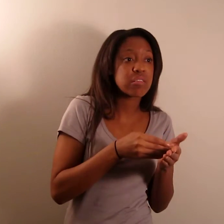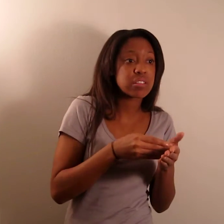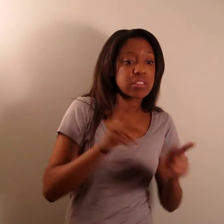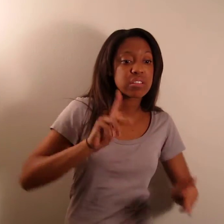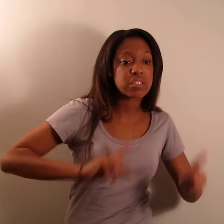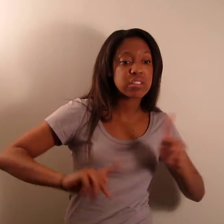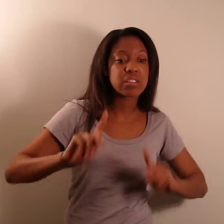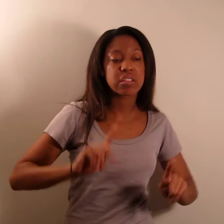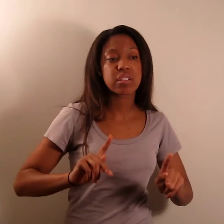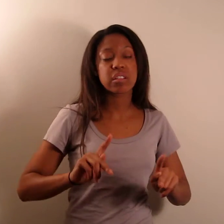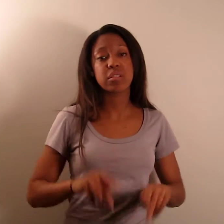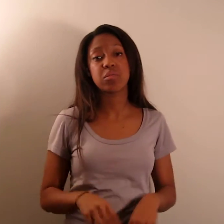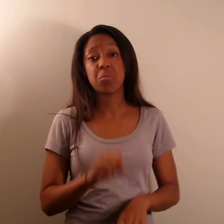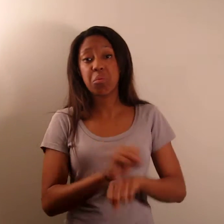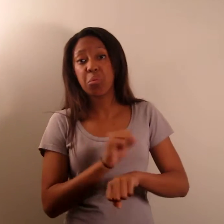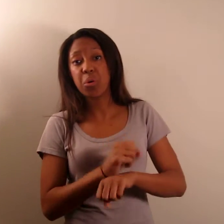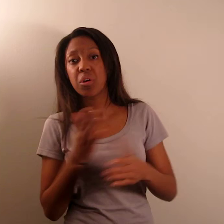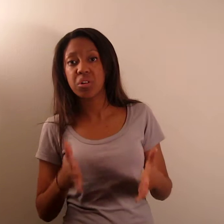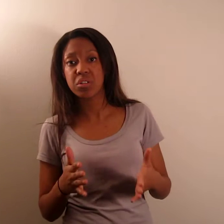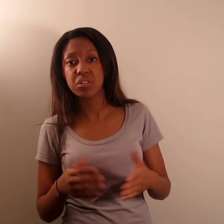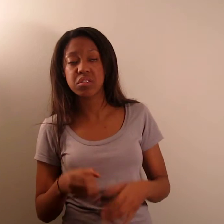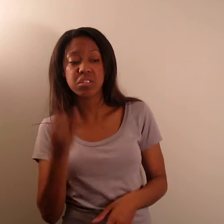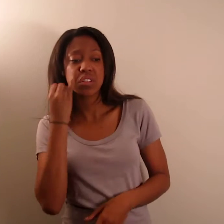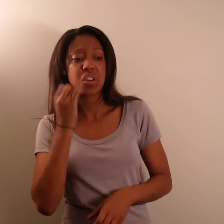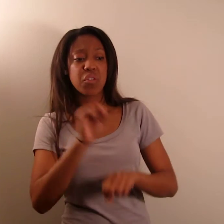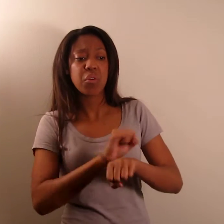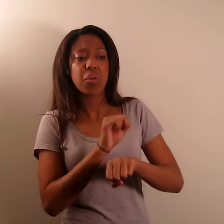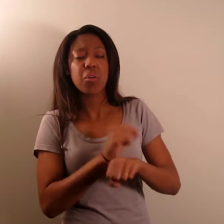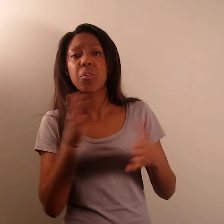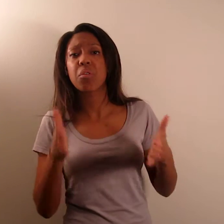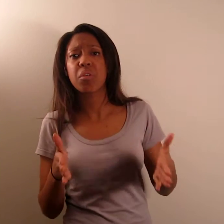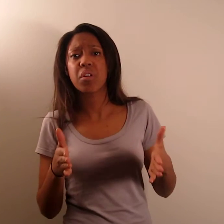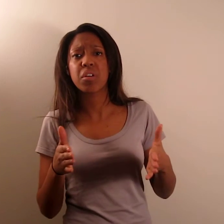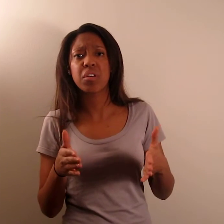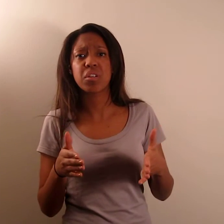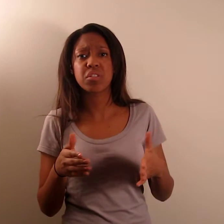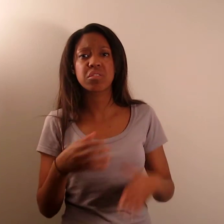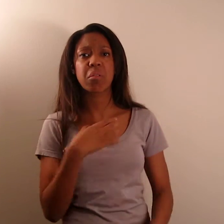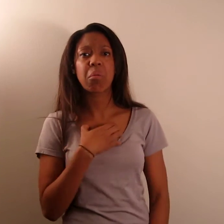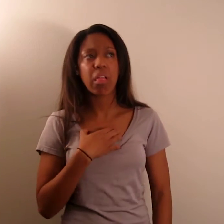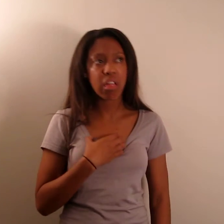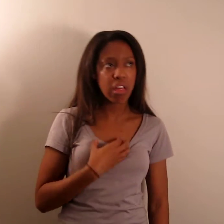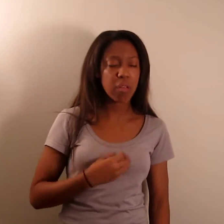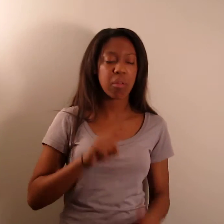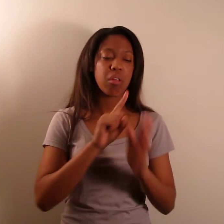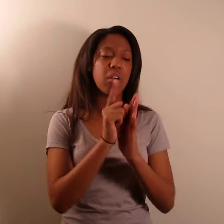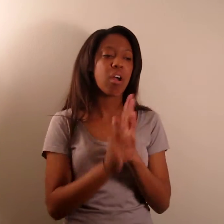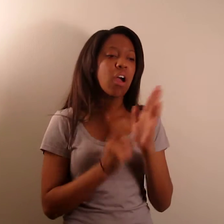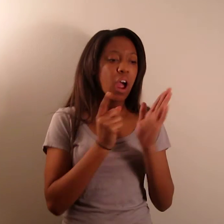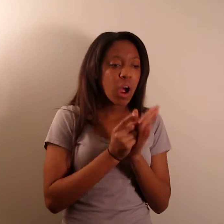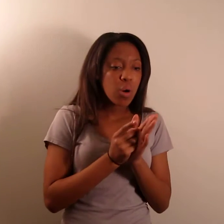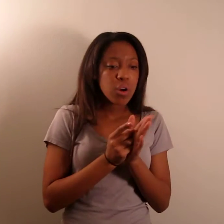their wages, complained about their hours, or the conditions under which they worked, they were biting the hand that fed